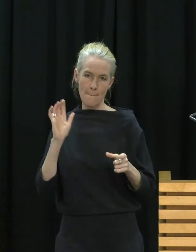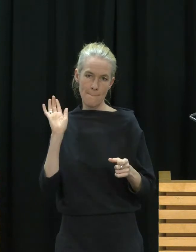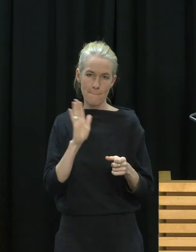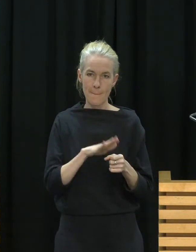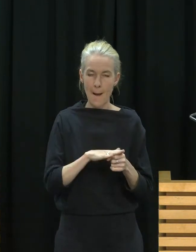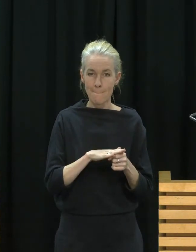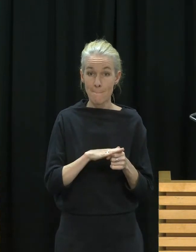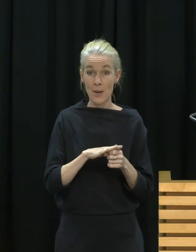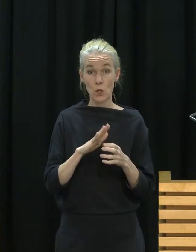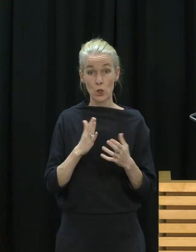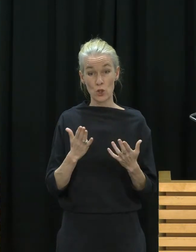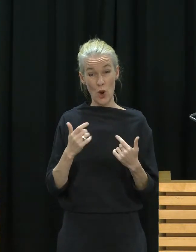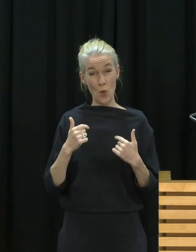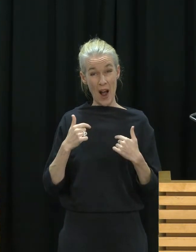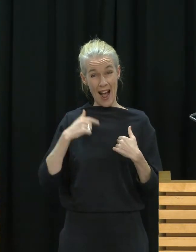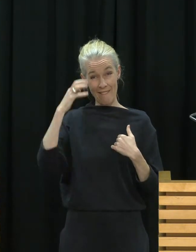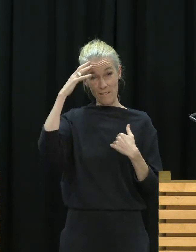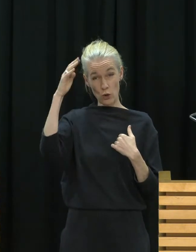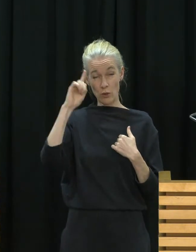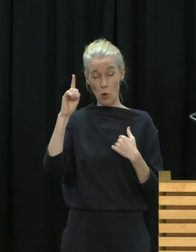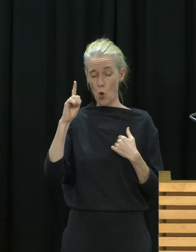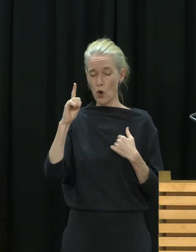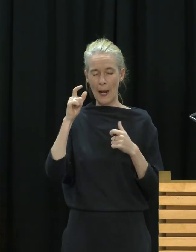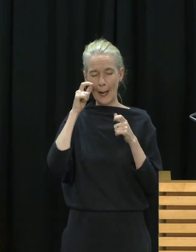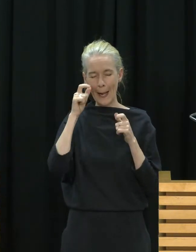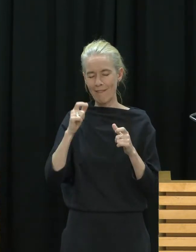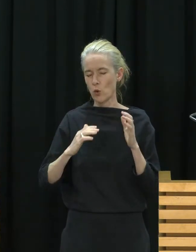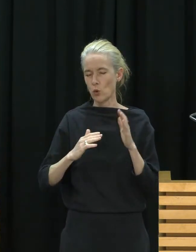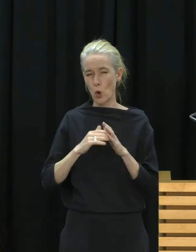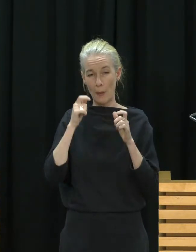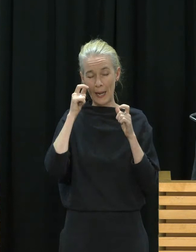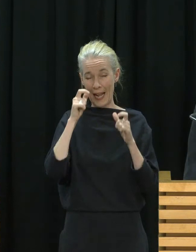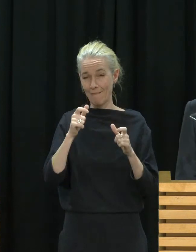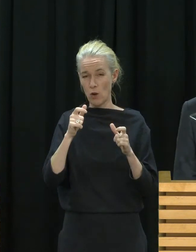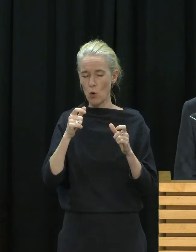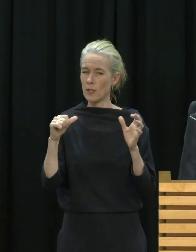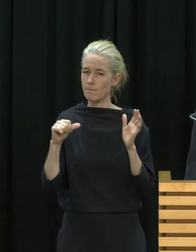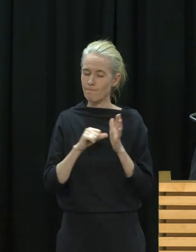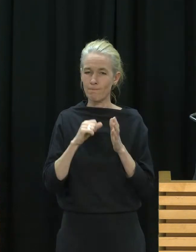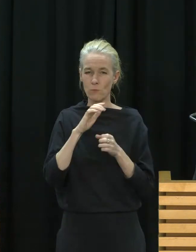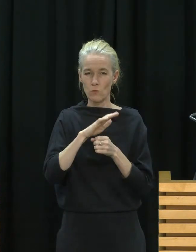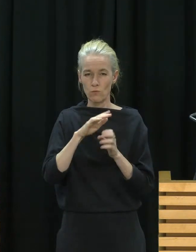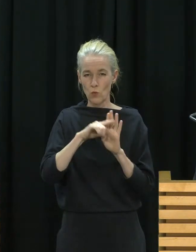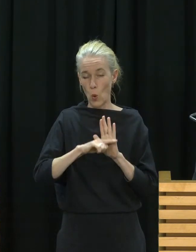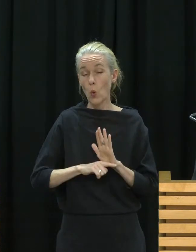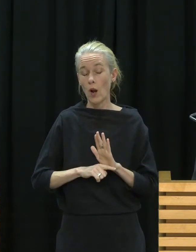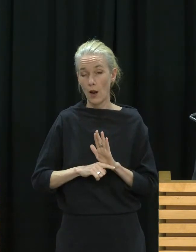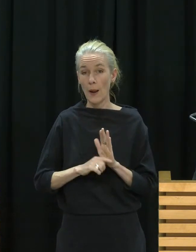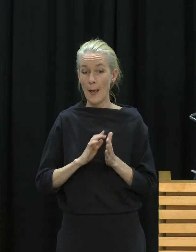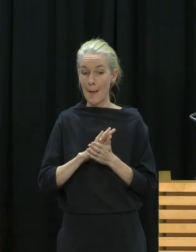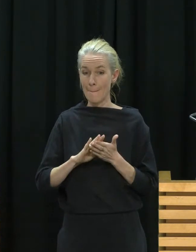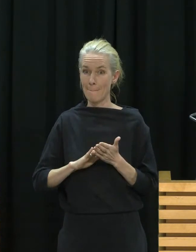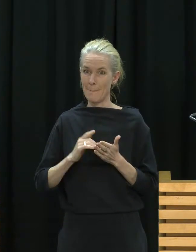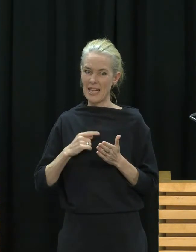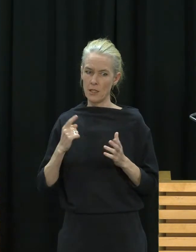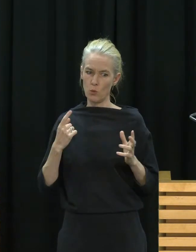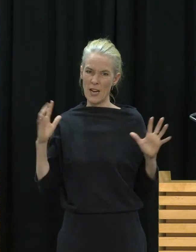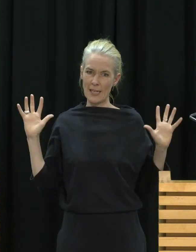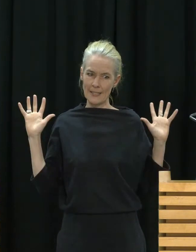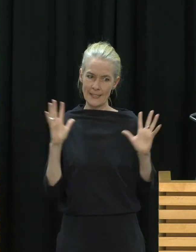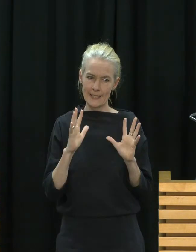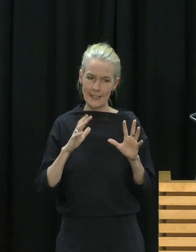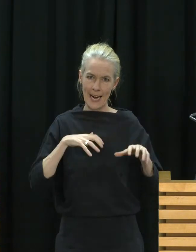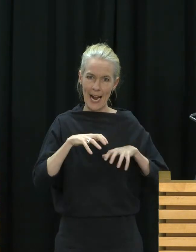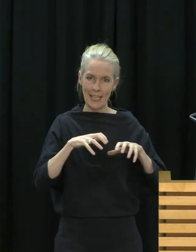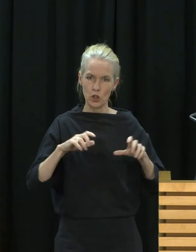very quickly where you can so that we can stamp that out. But I'll ask the Director General to... Look, I think everyone's particularly